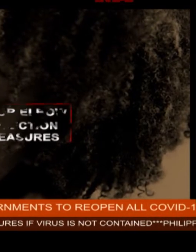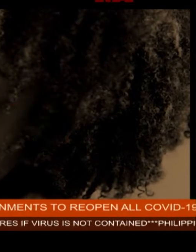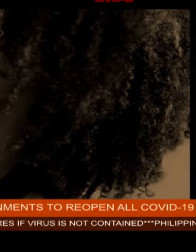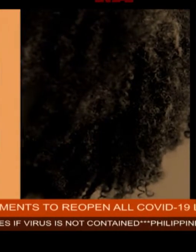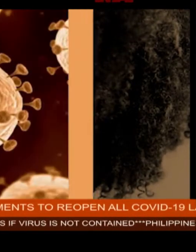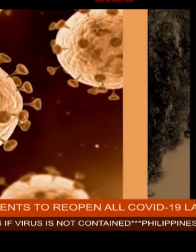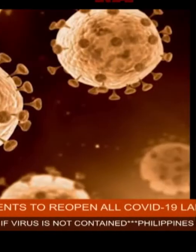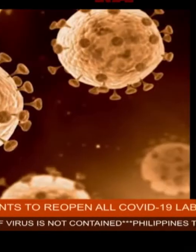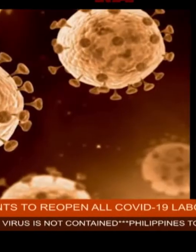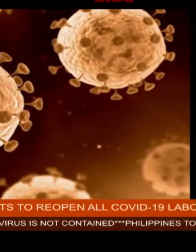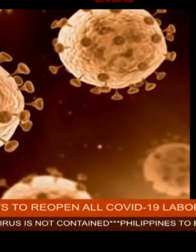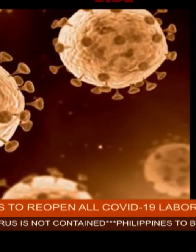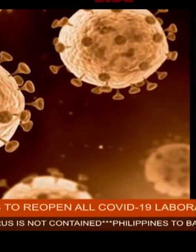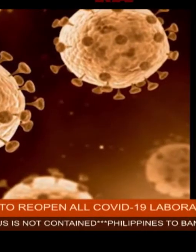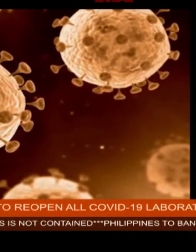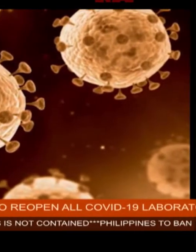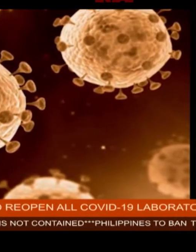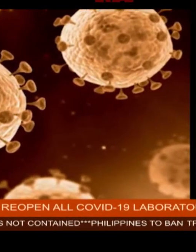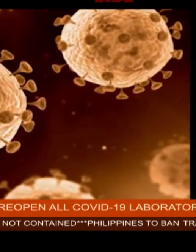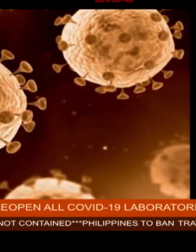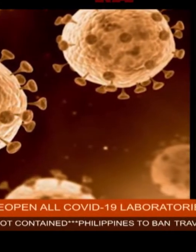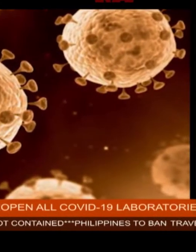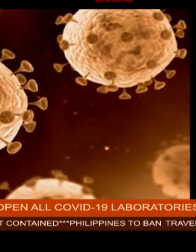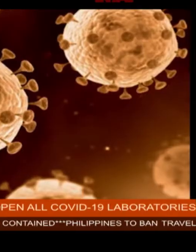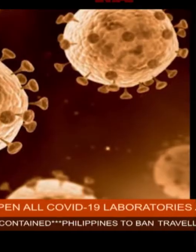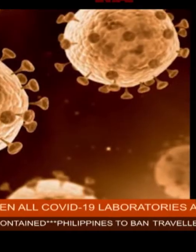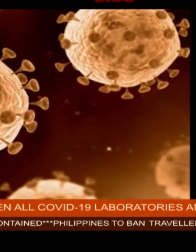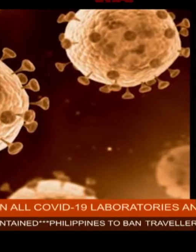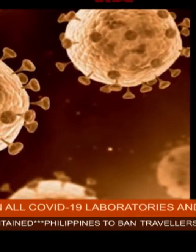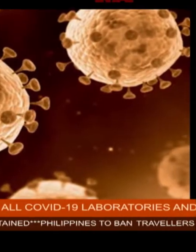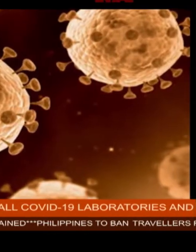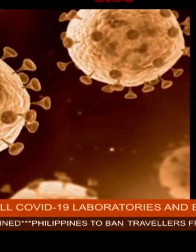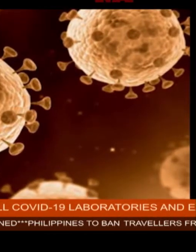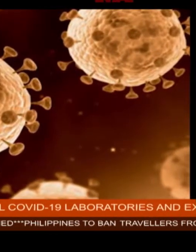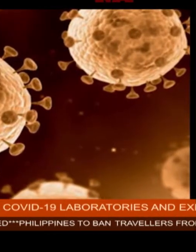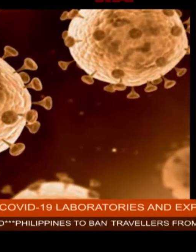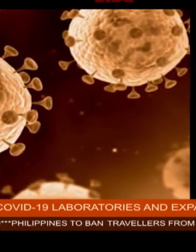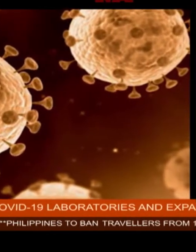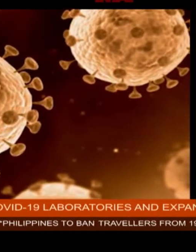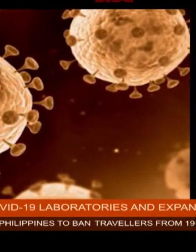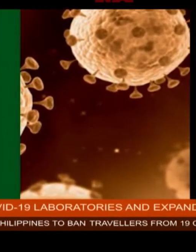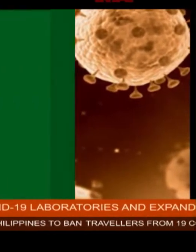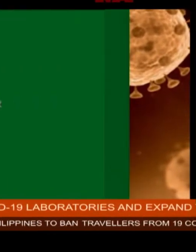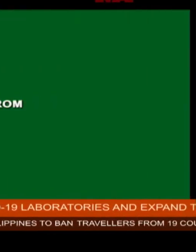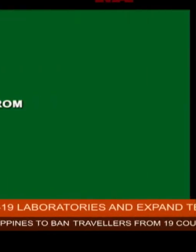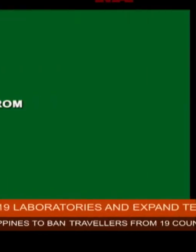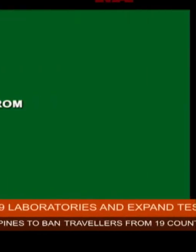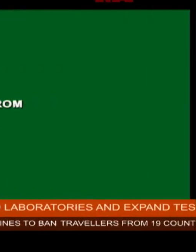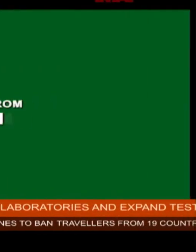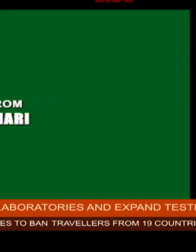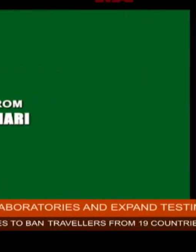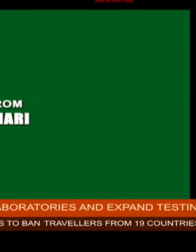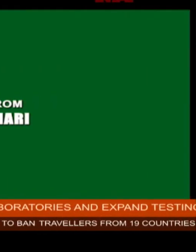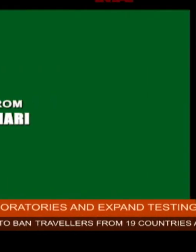health facilities, we can contain this virus.